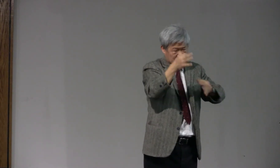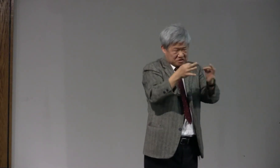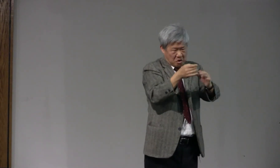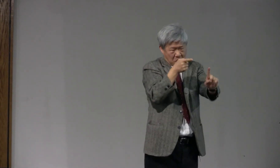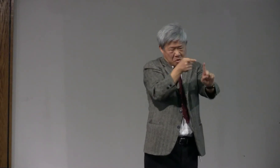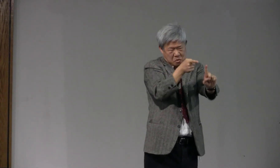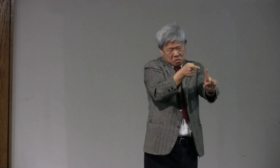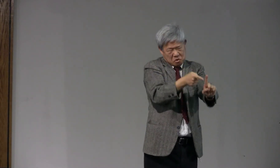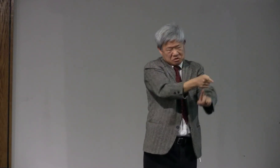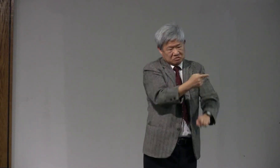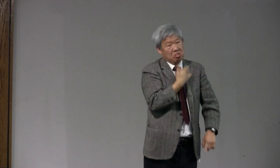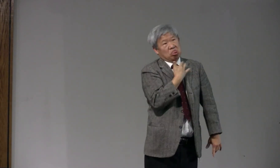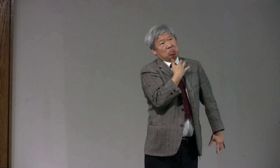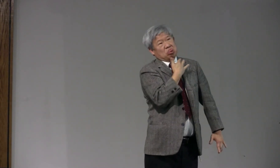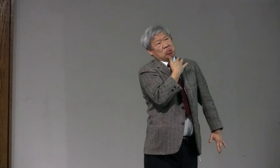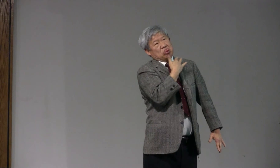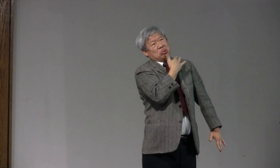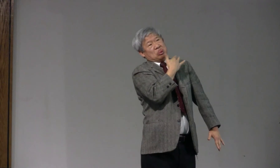Those who say there is no God,